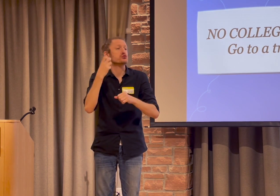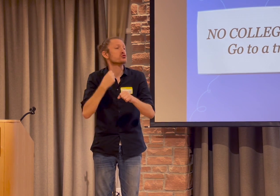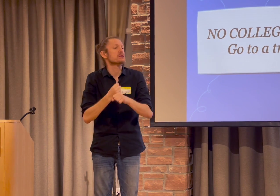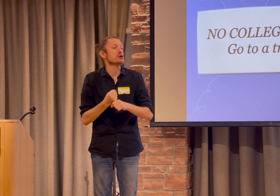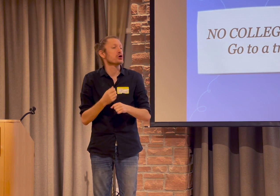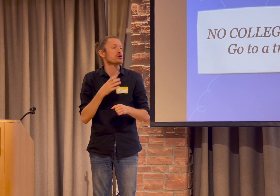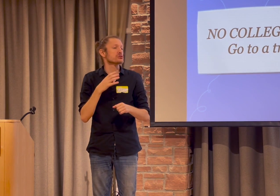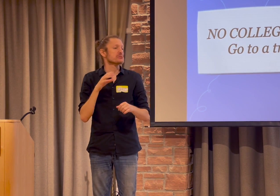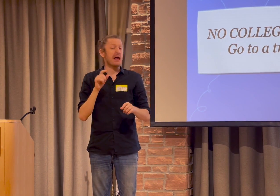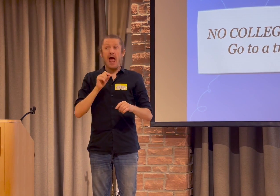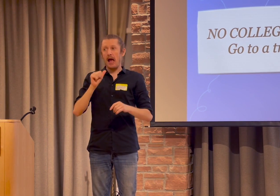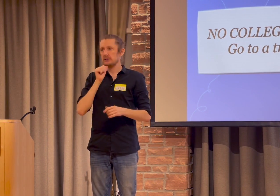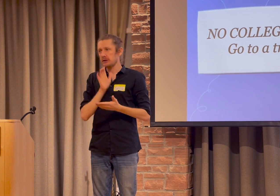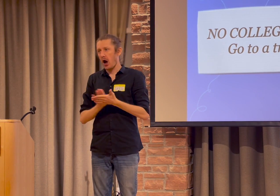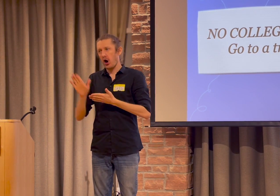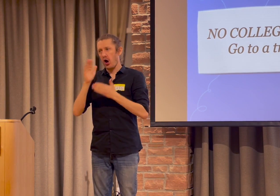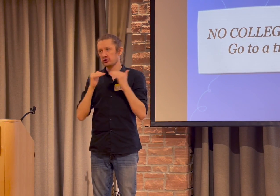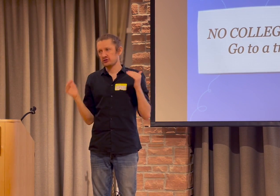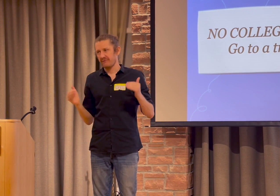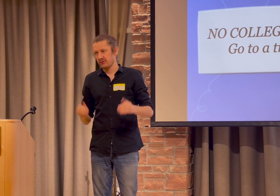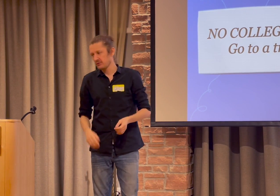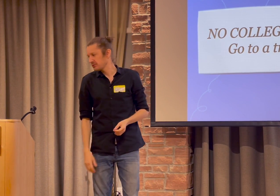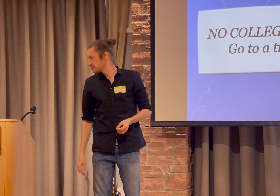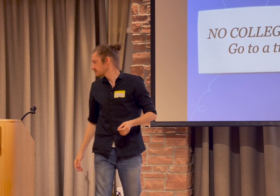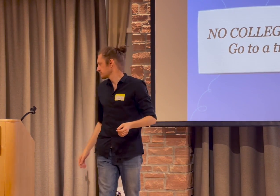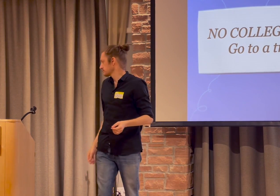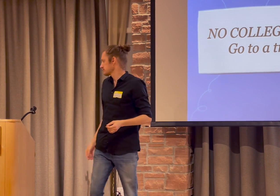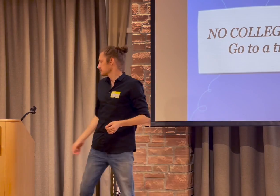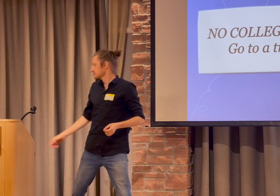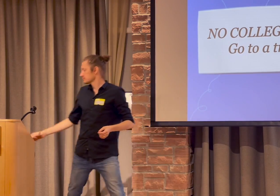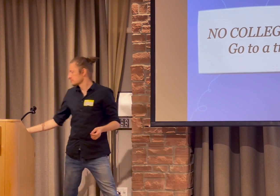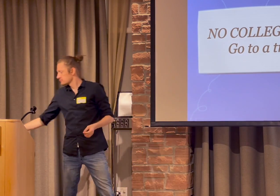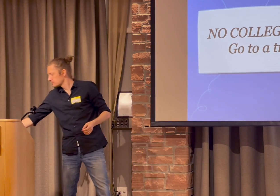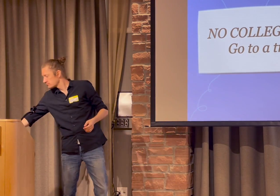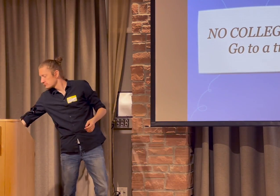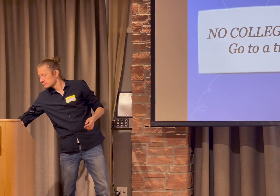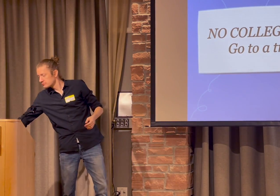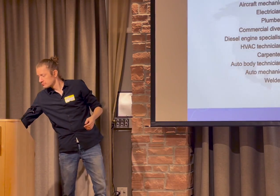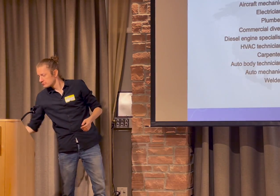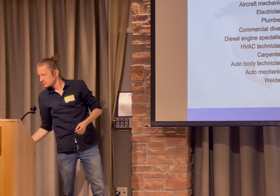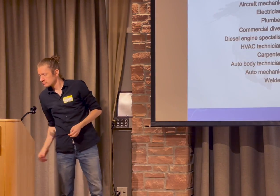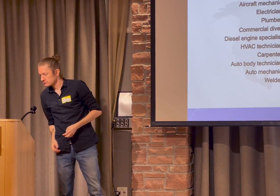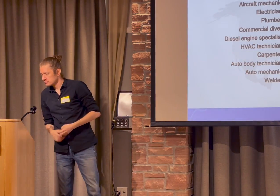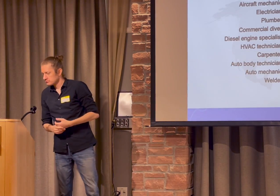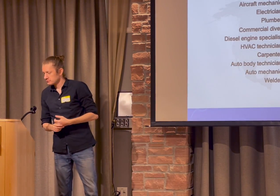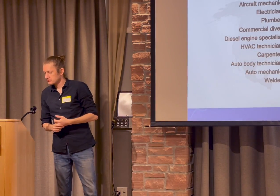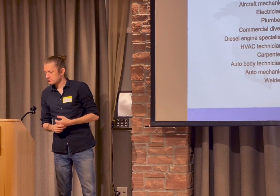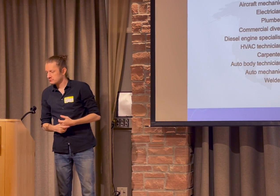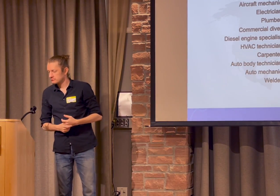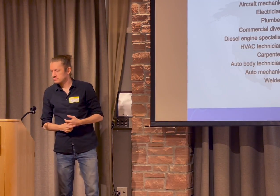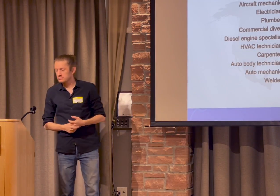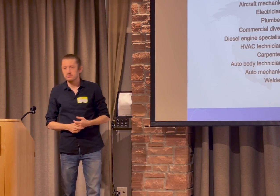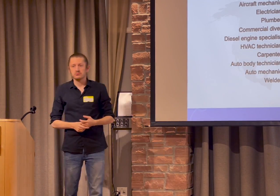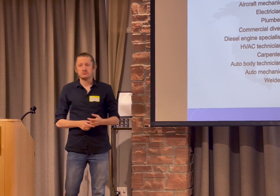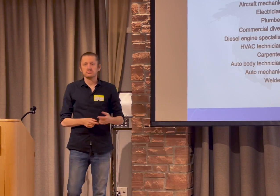schools tend to be cheaper. Maybe it's a 6-month to 2-year training program. It wouldn't be considered college level.